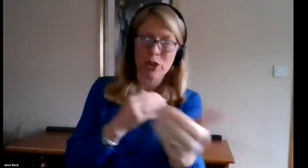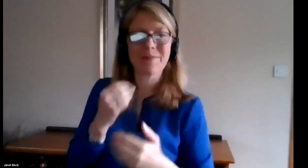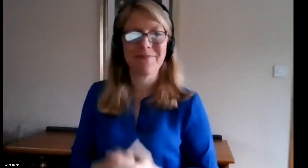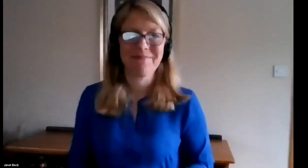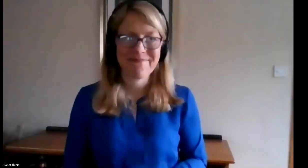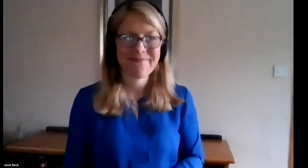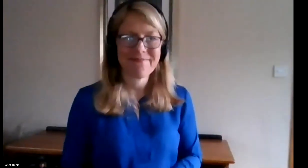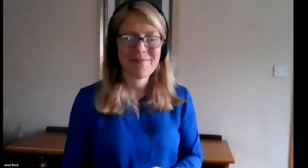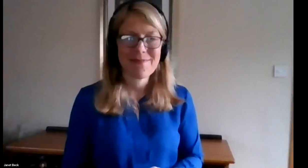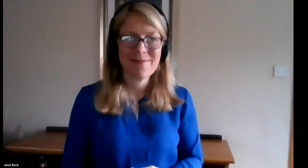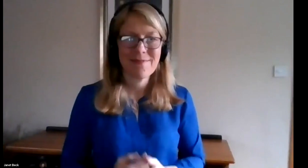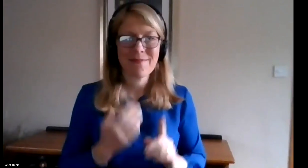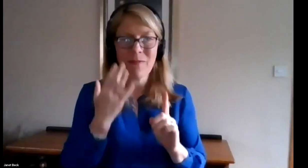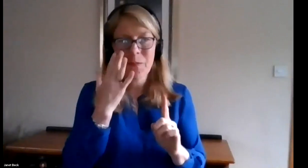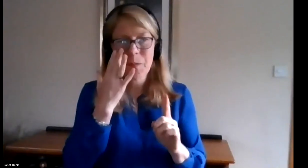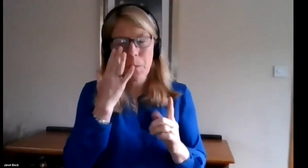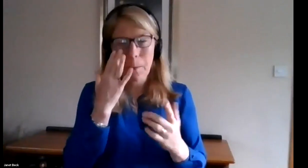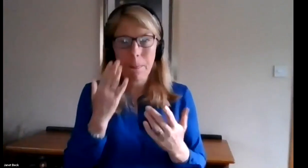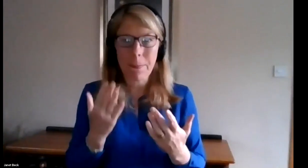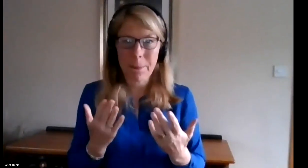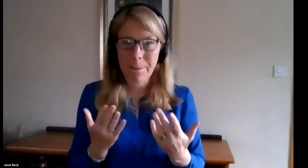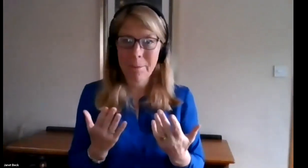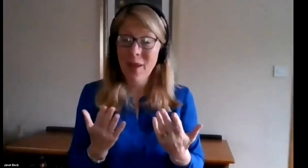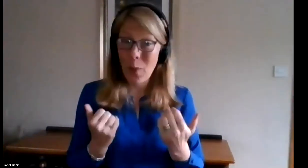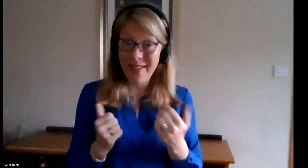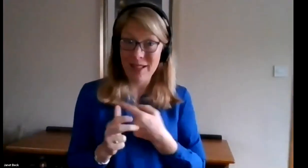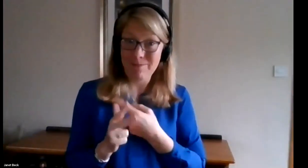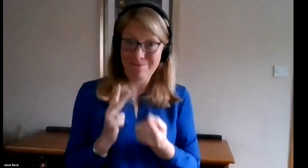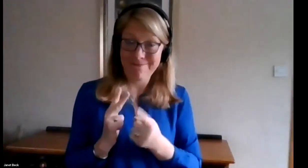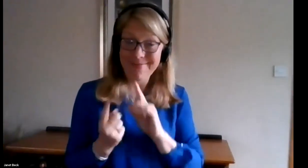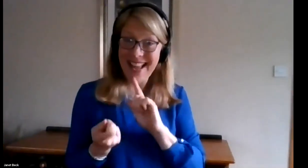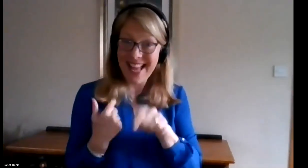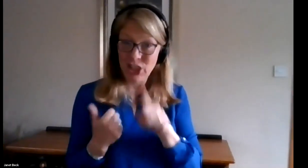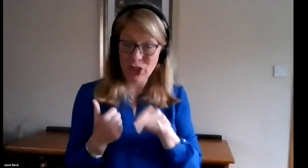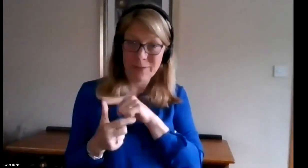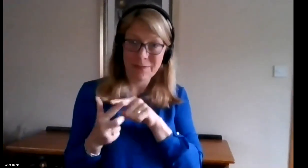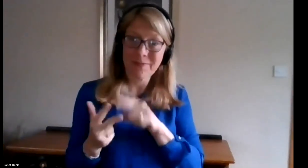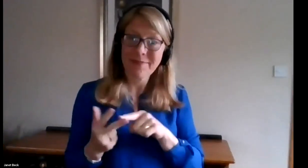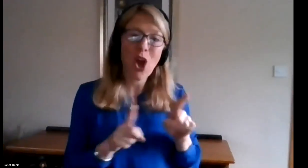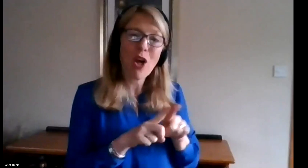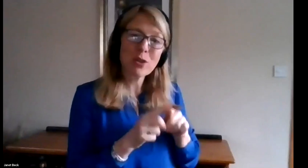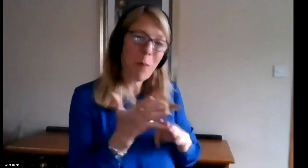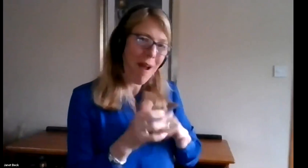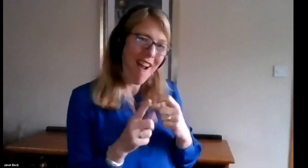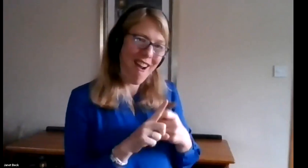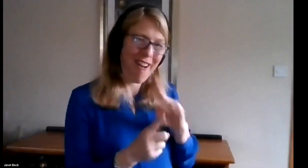So I welcome panelists to answer this question, but also I would like to hear from Mark.